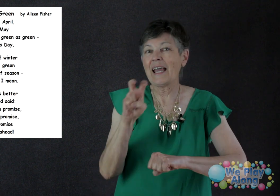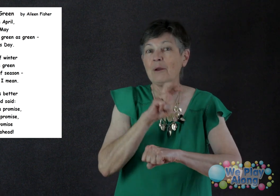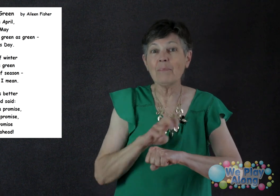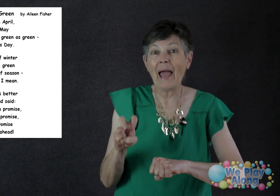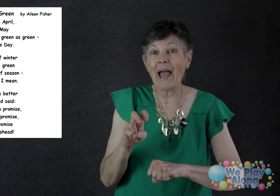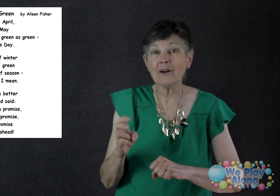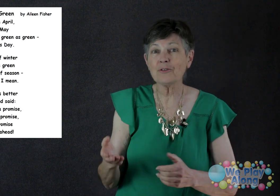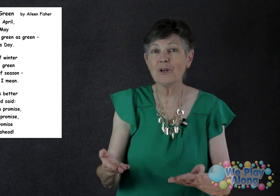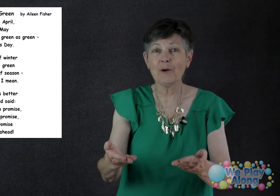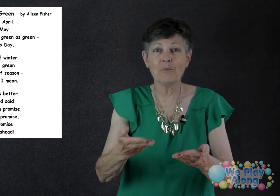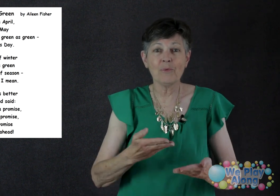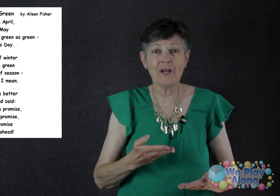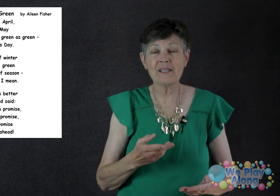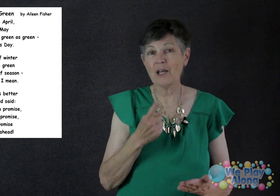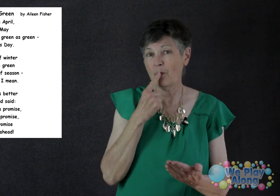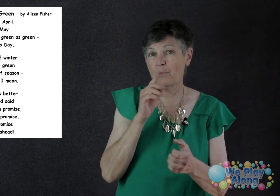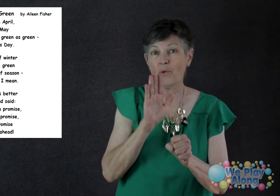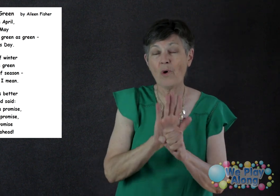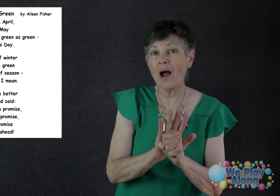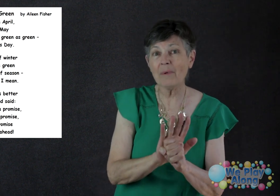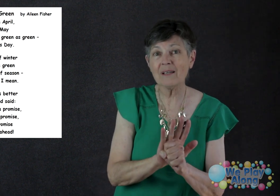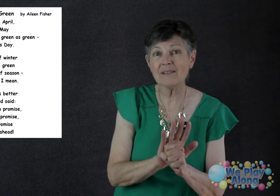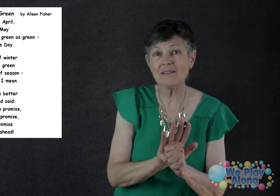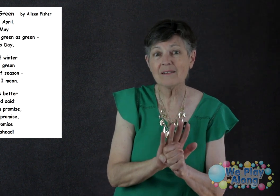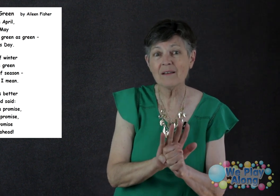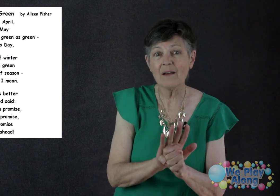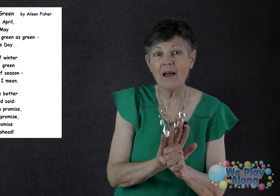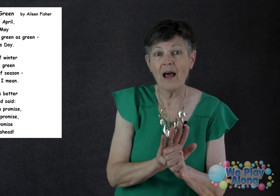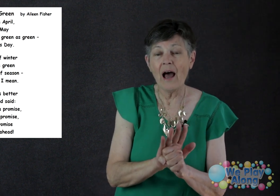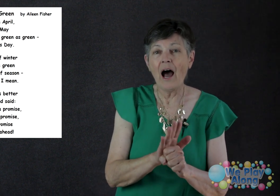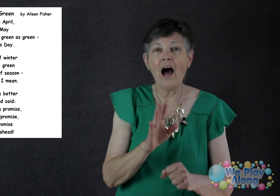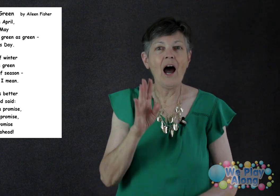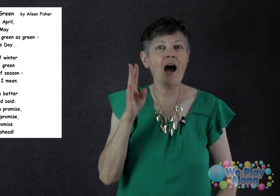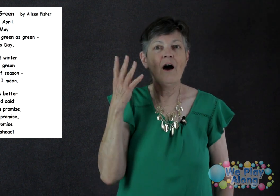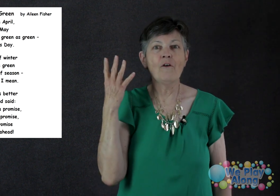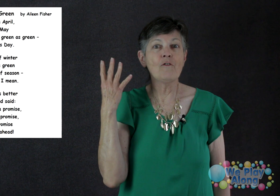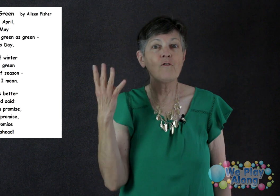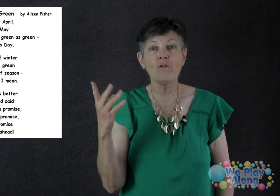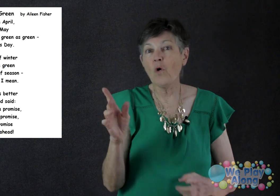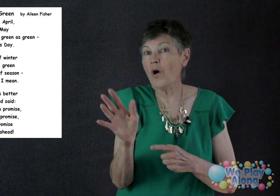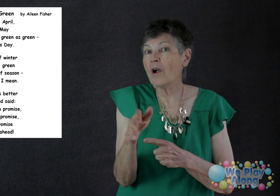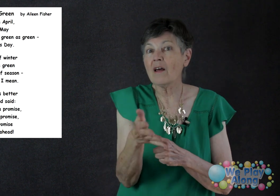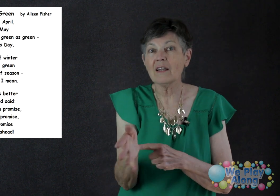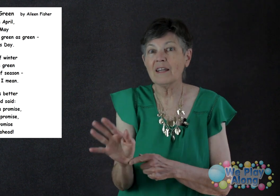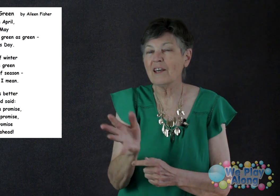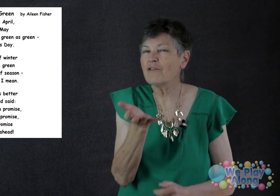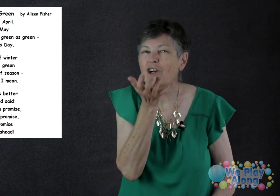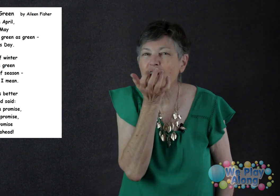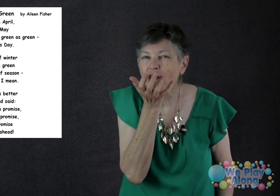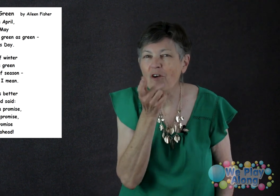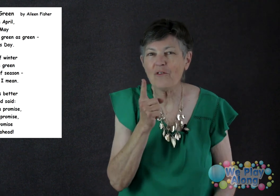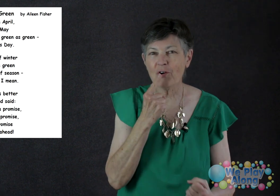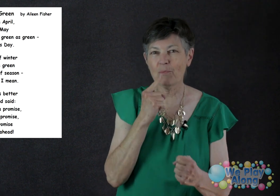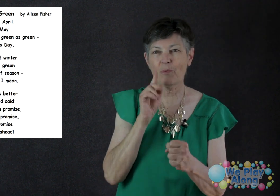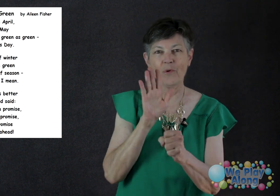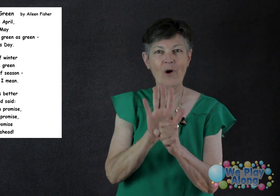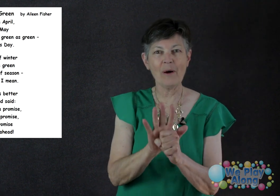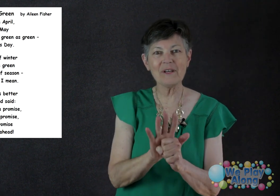St. Patrick brings a promise, a four-leaf clover